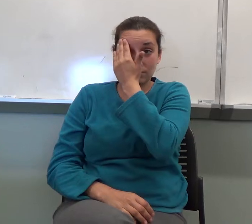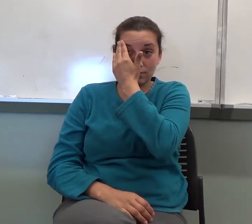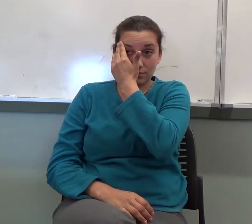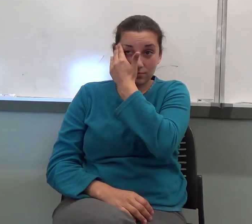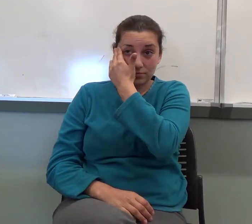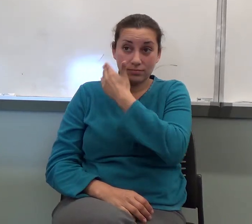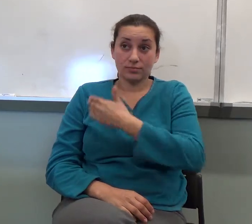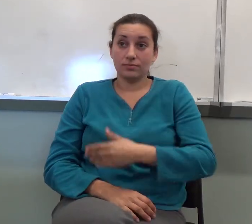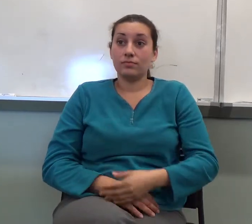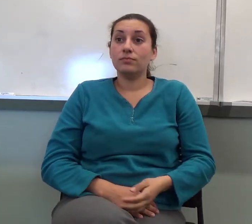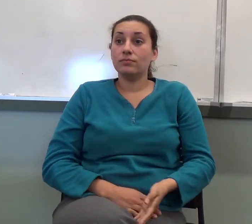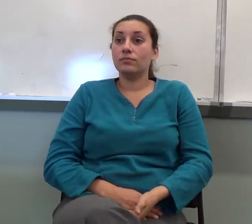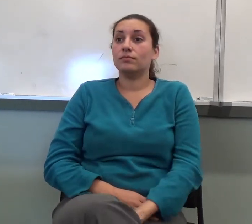That turns out to be